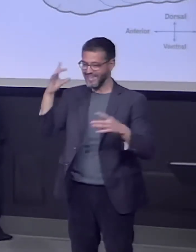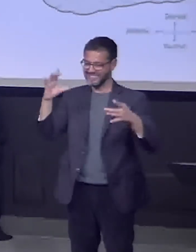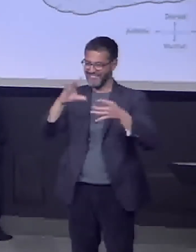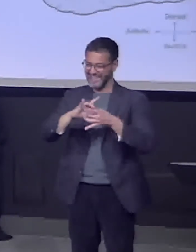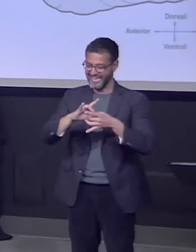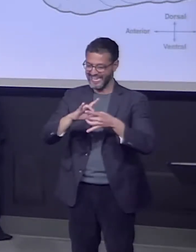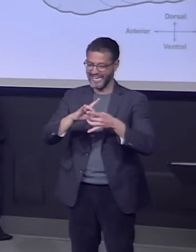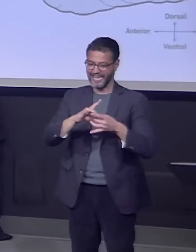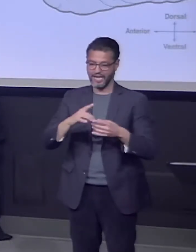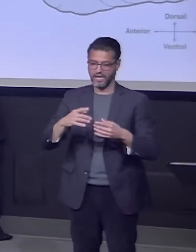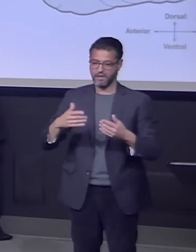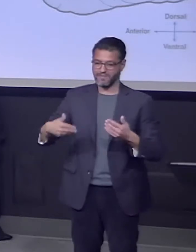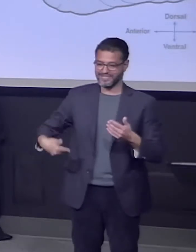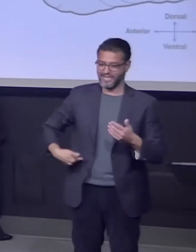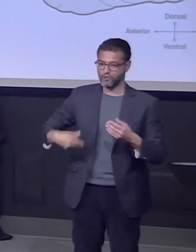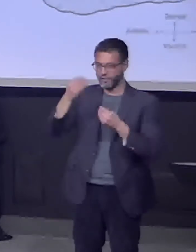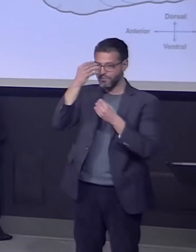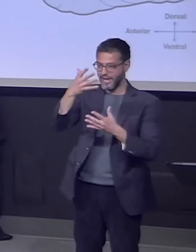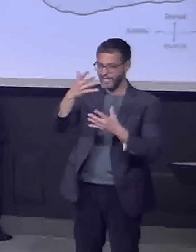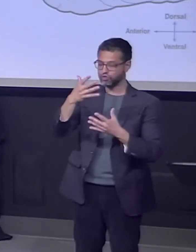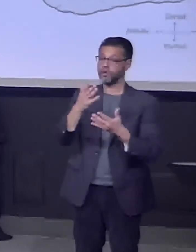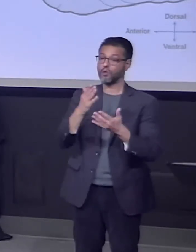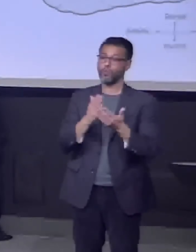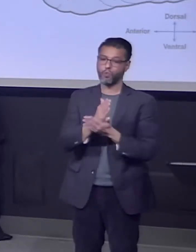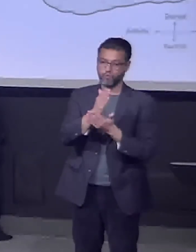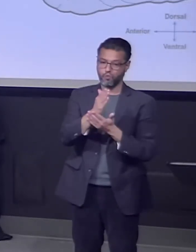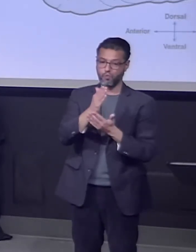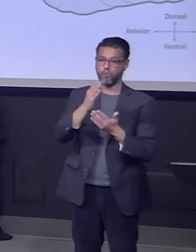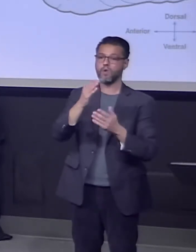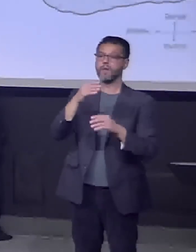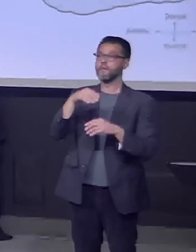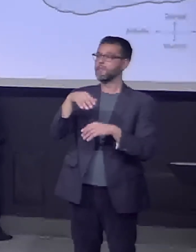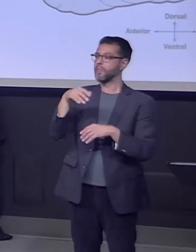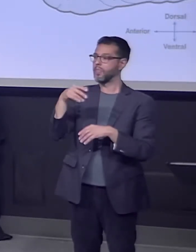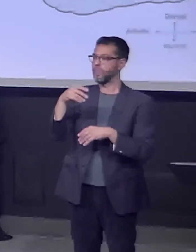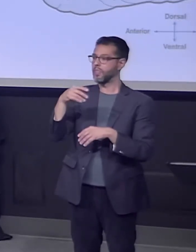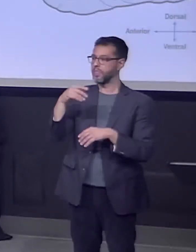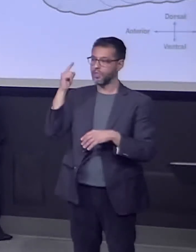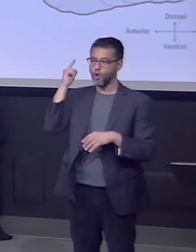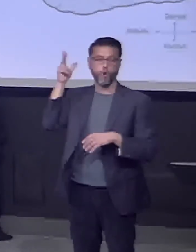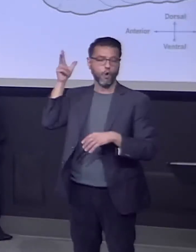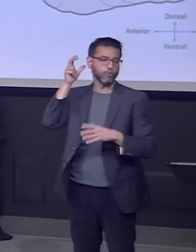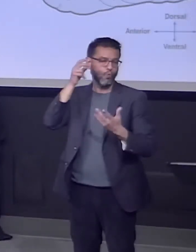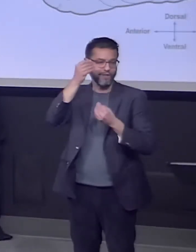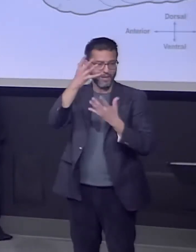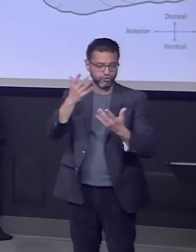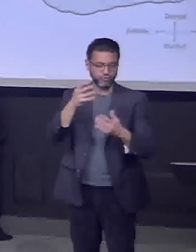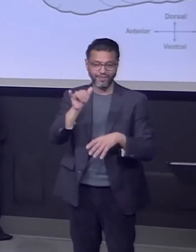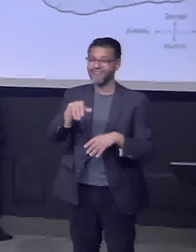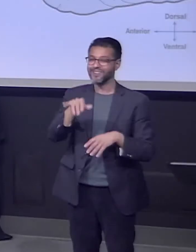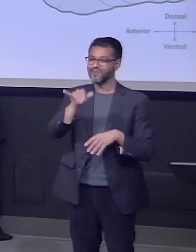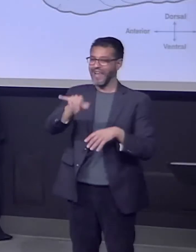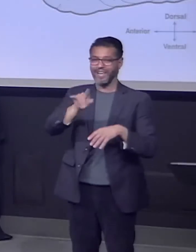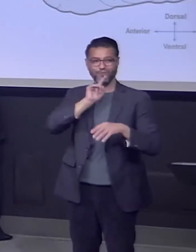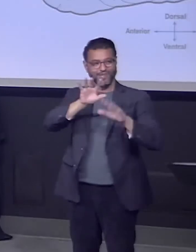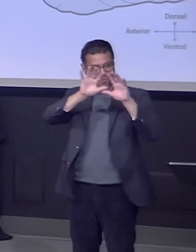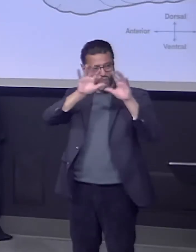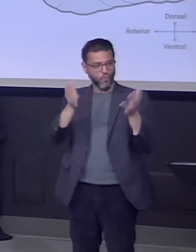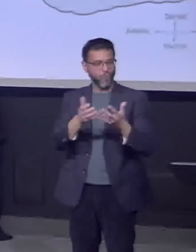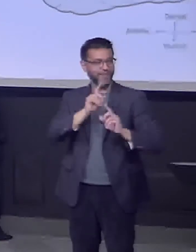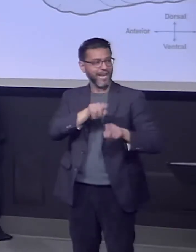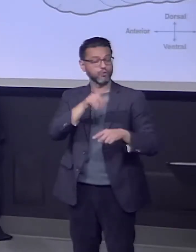auditory information, with prefrontal cortex via premotor cortex. And that's the whole answer why this region